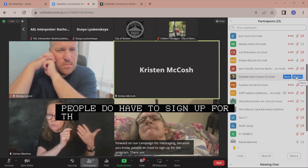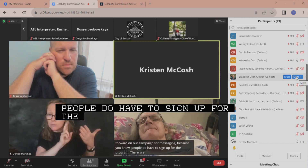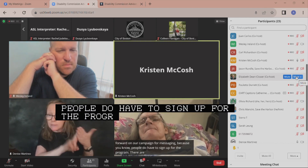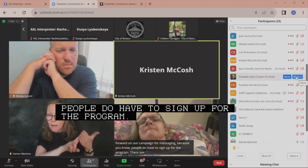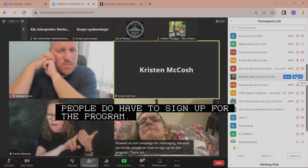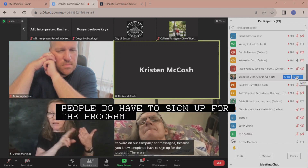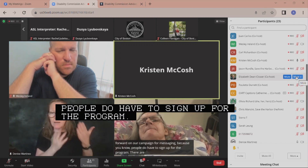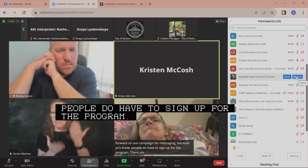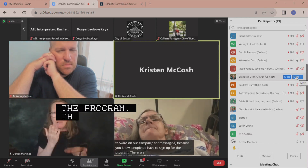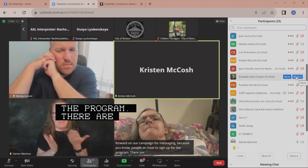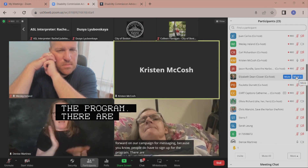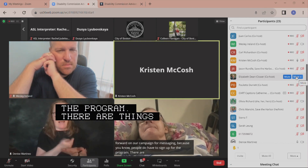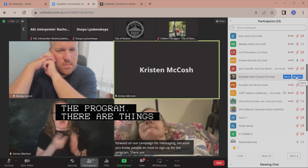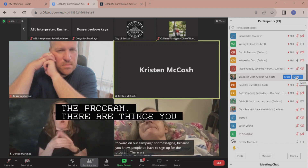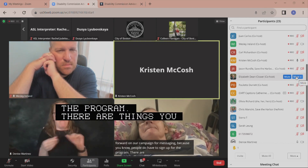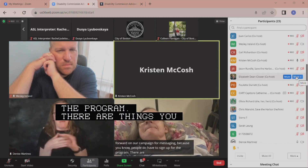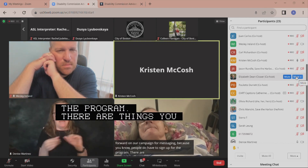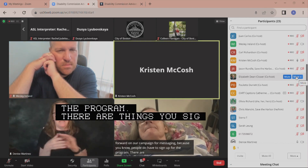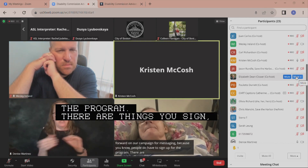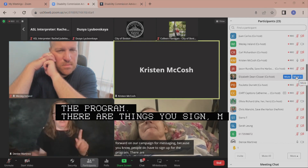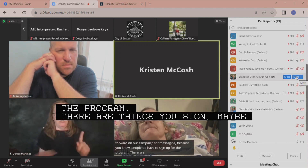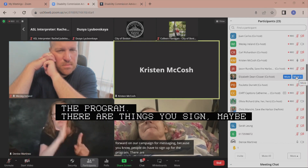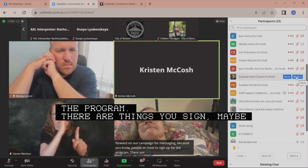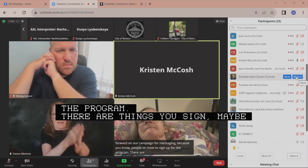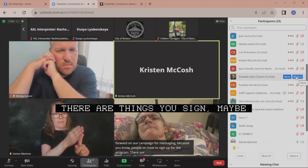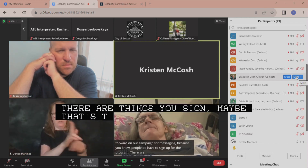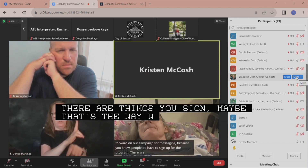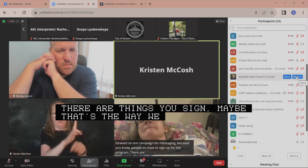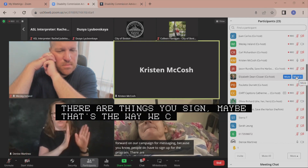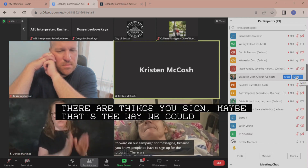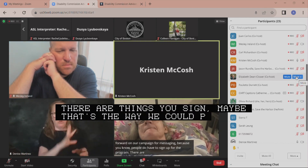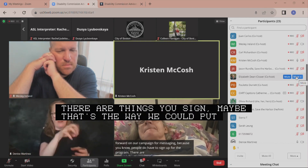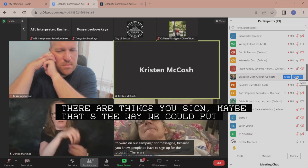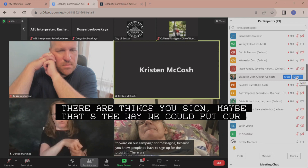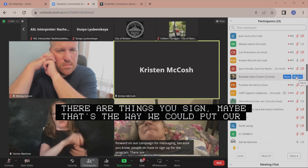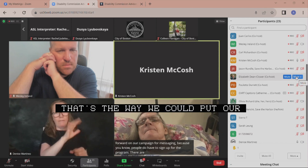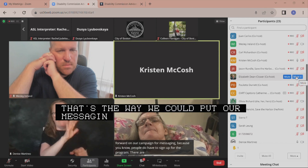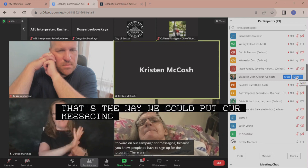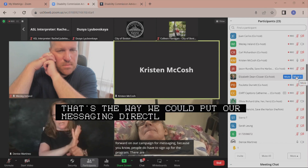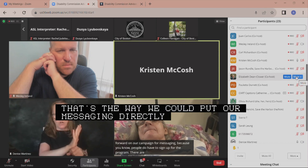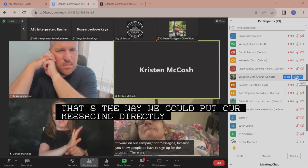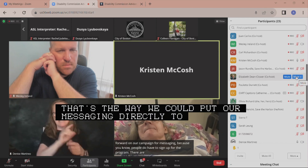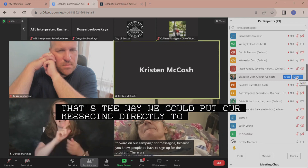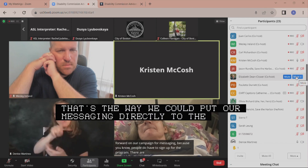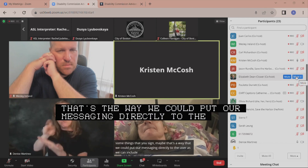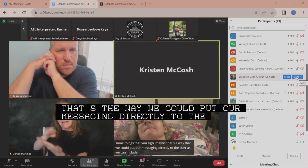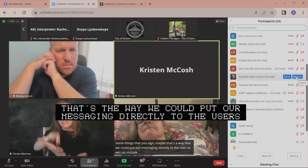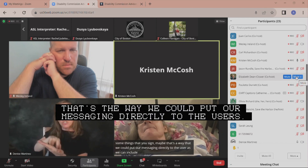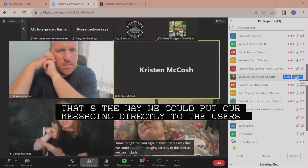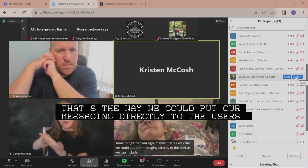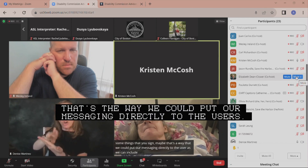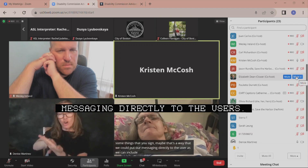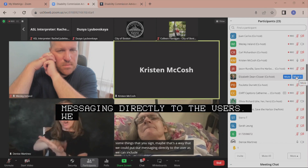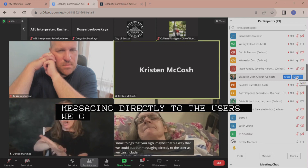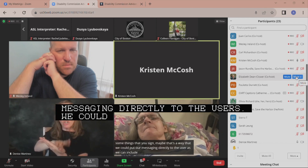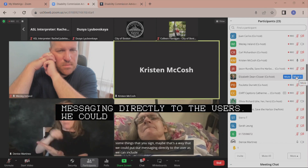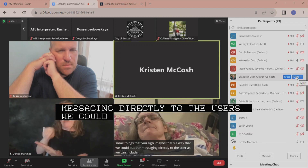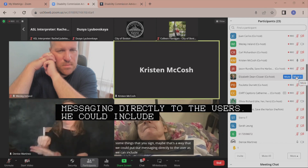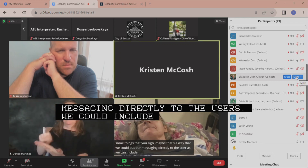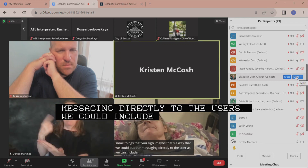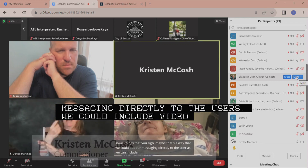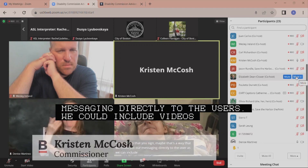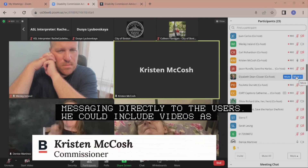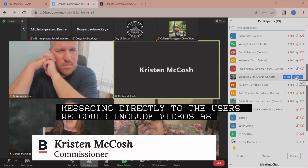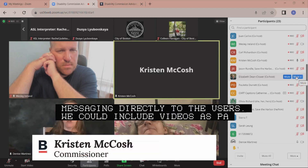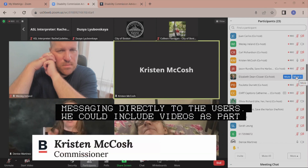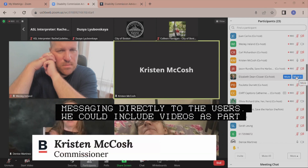messaging directly to the users. We could include like videos and things in as part of the registration. So we will definitely take all